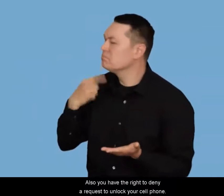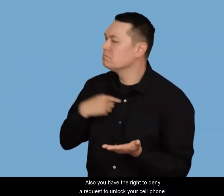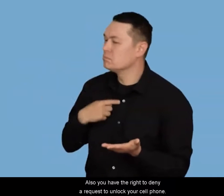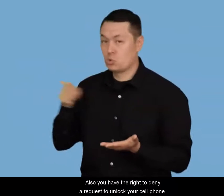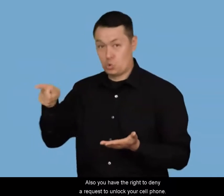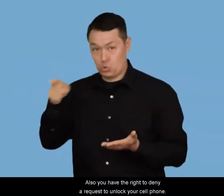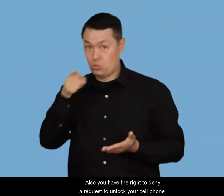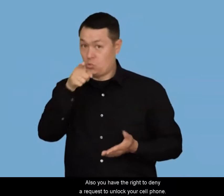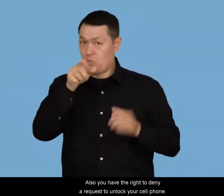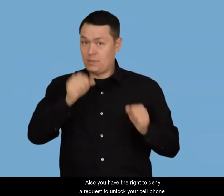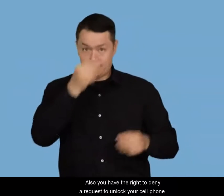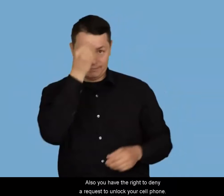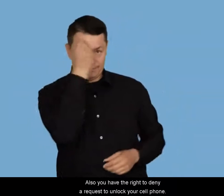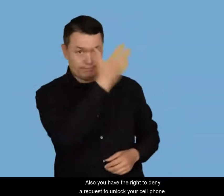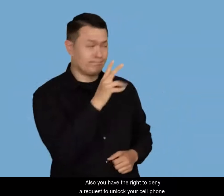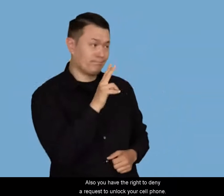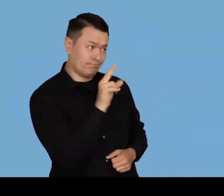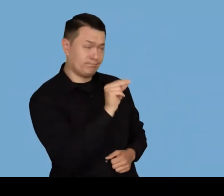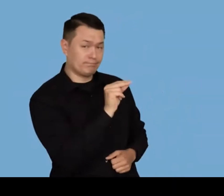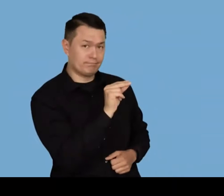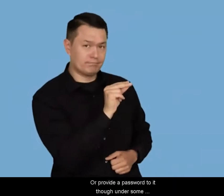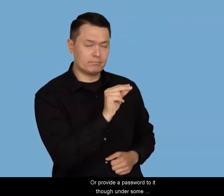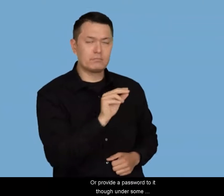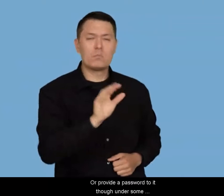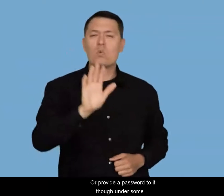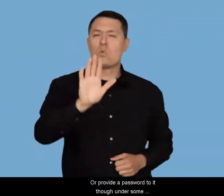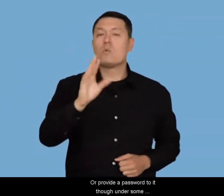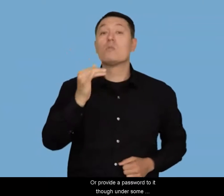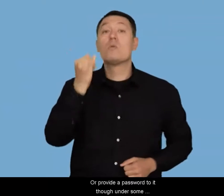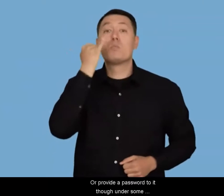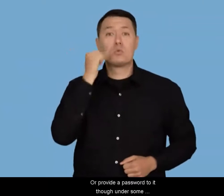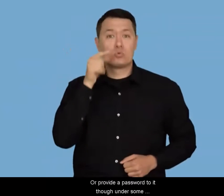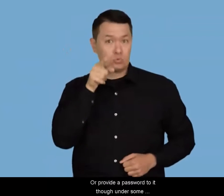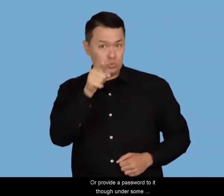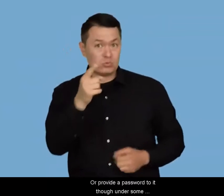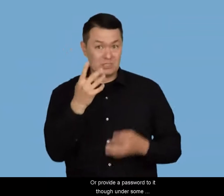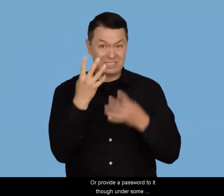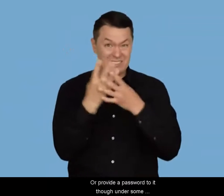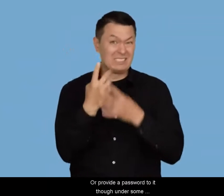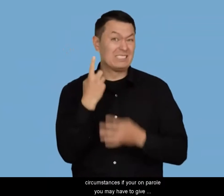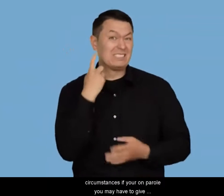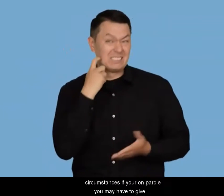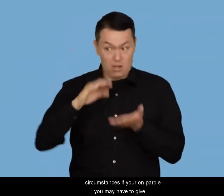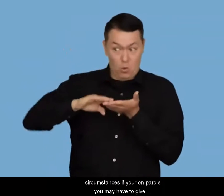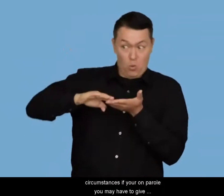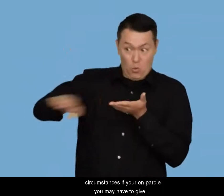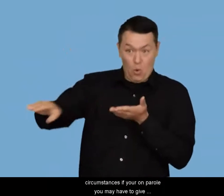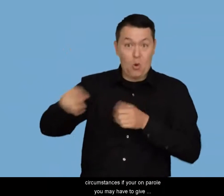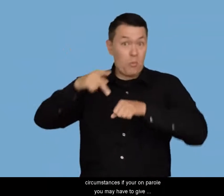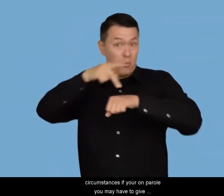a request to unlock your cell phone or provide a password to it, though under some circumstances, if you're on